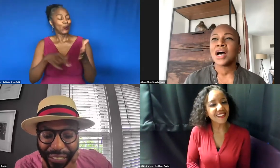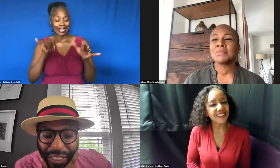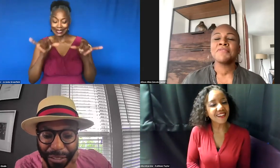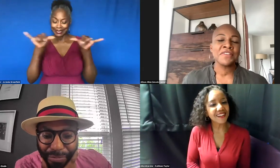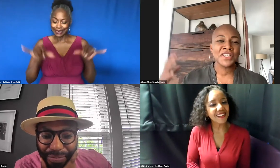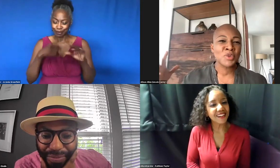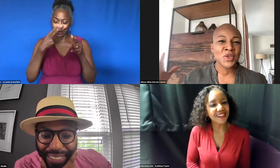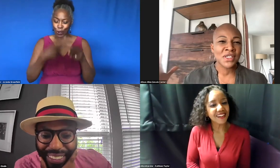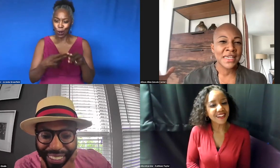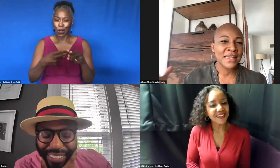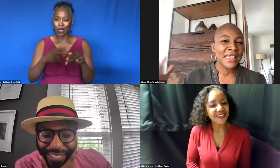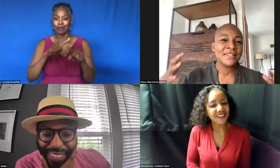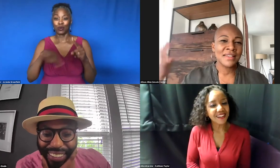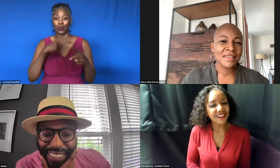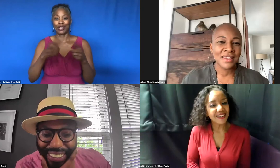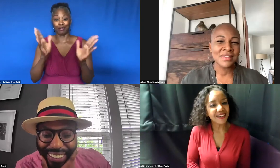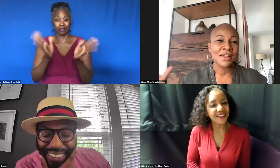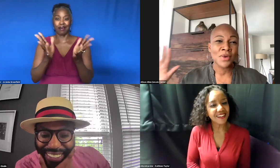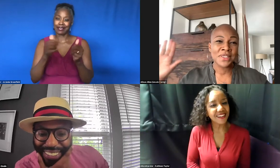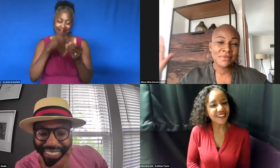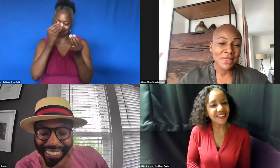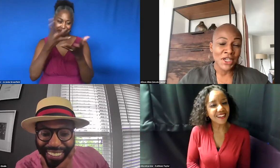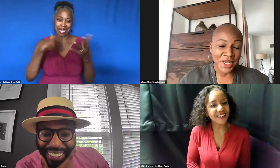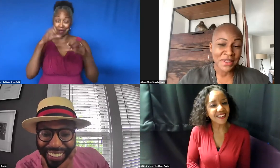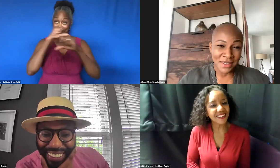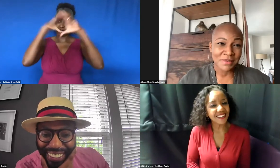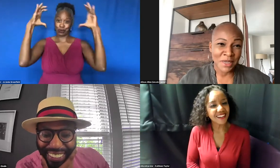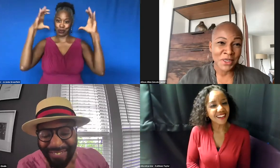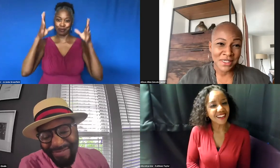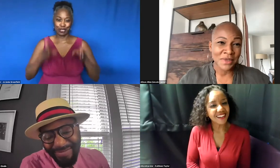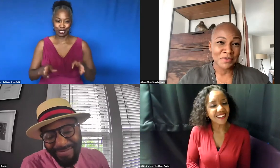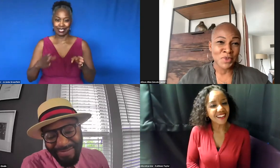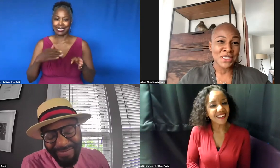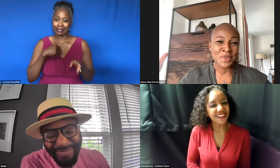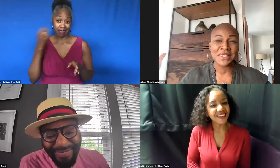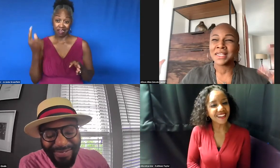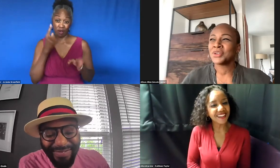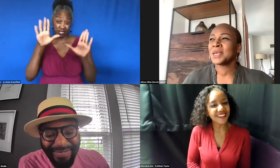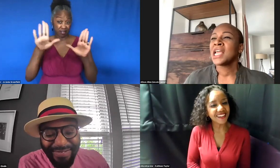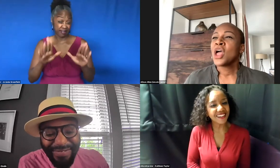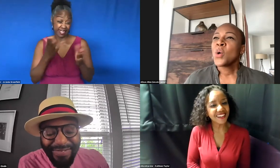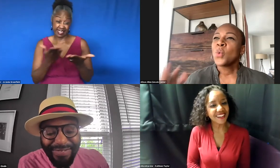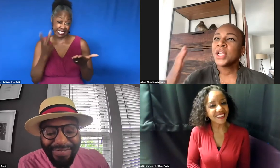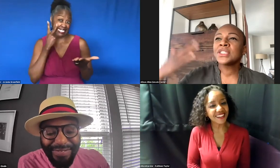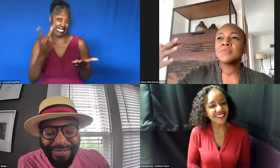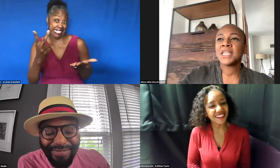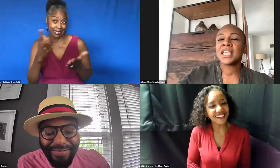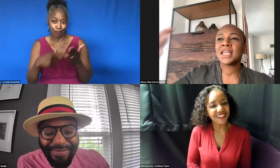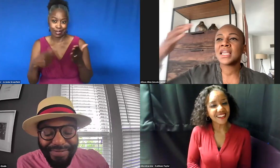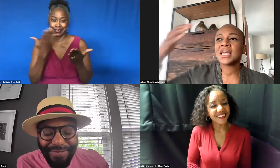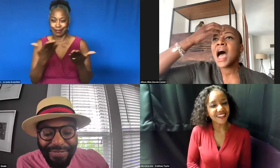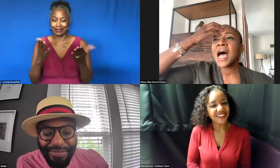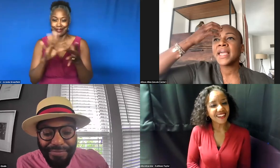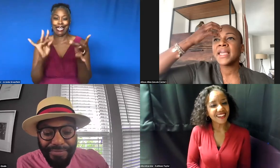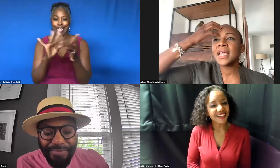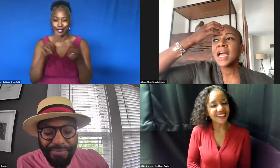When you talk, I'm a very visual person. I see things. It's not always a great thing to be able to see what someone's saying to you. But when you're